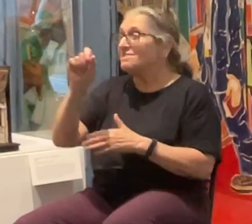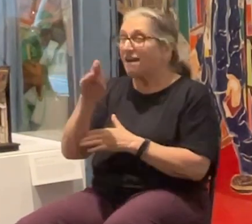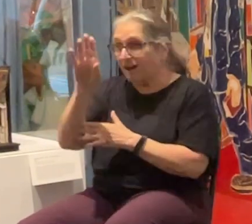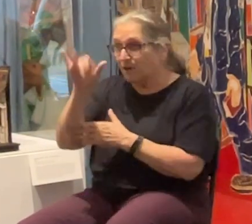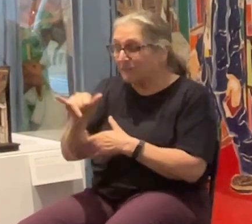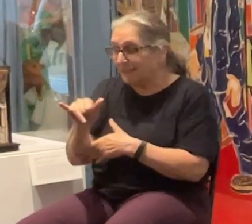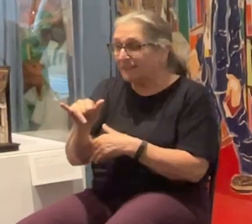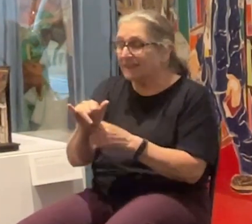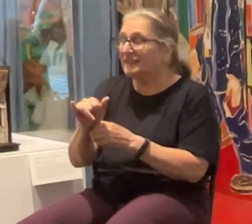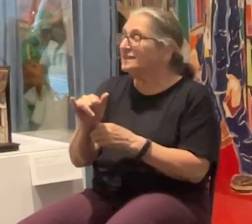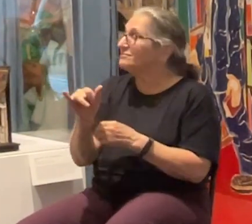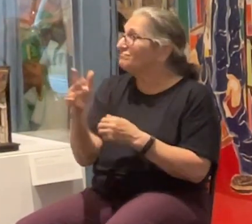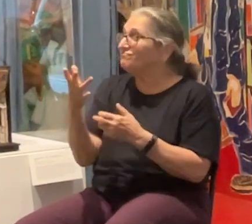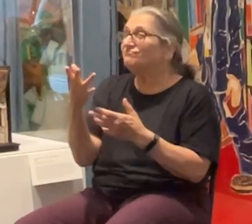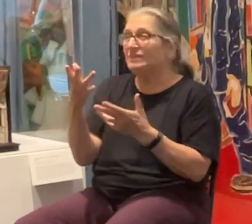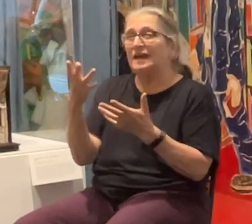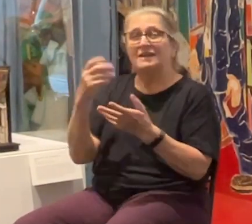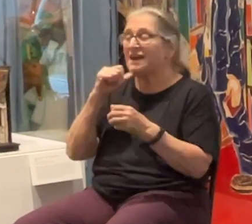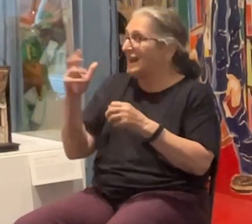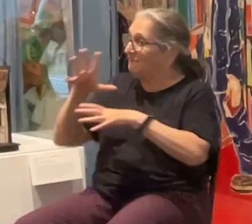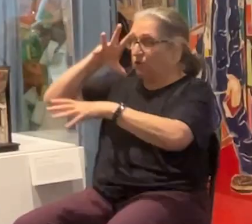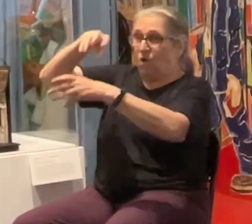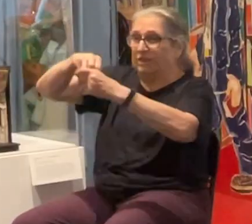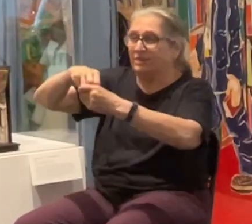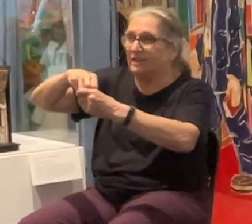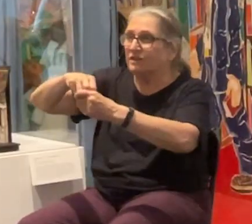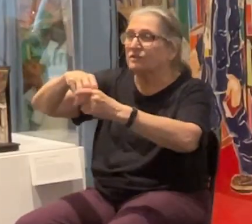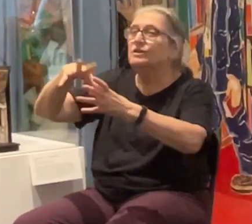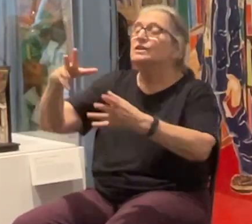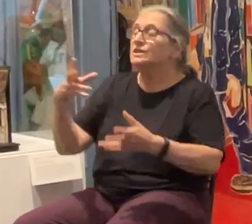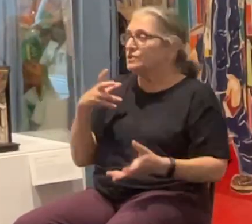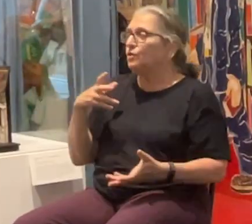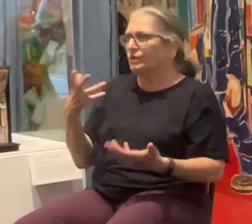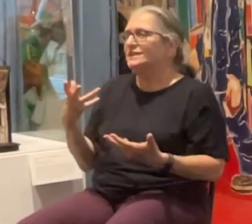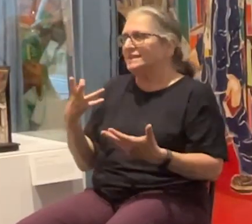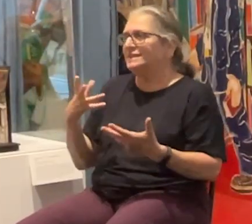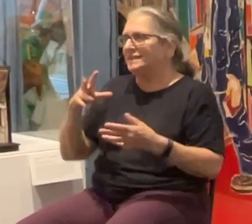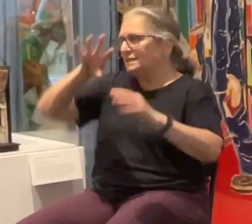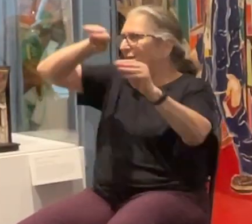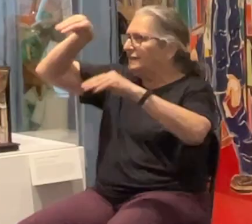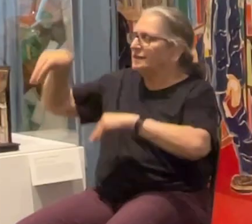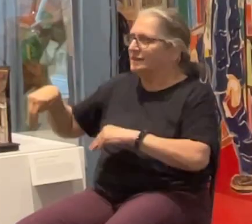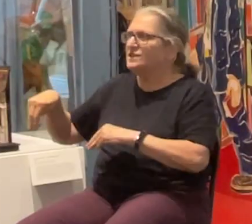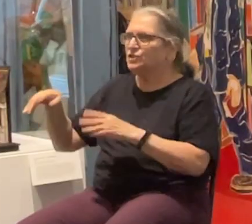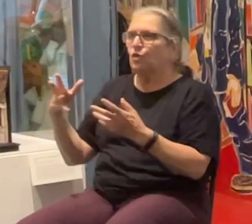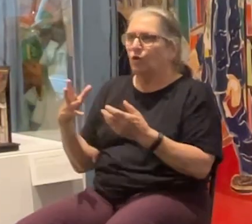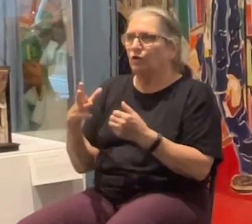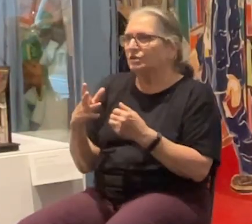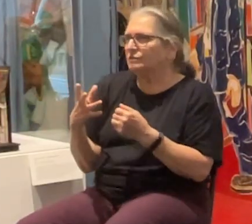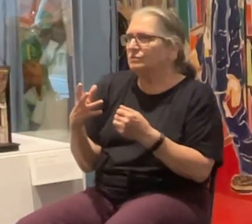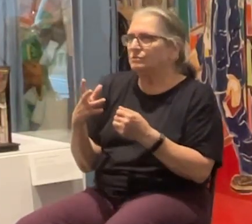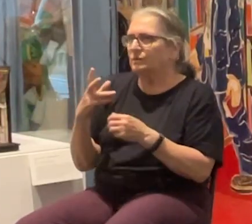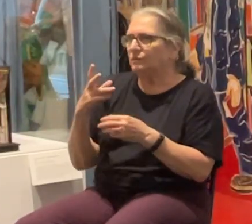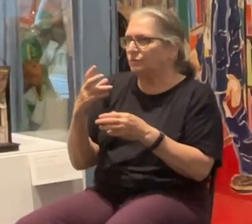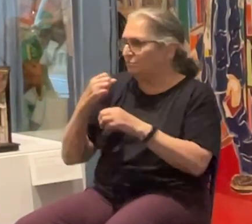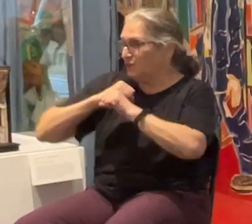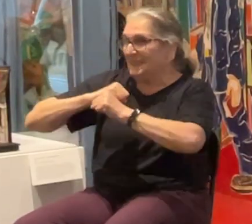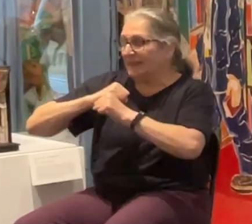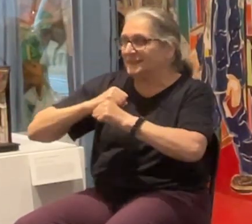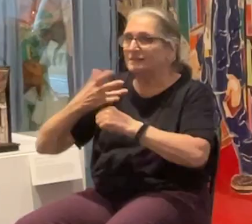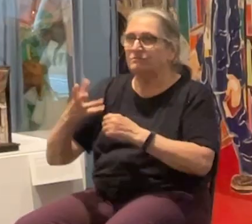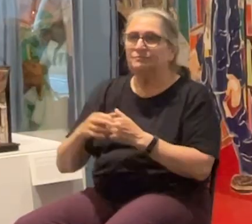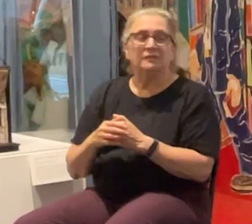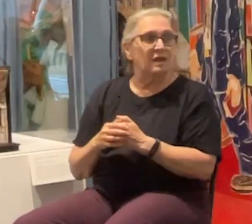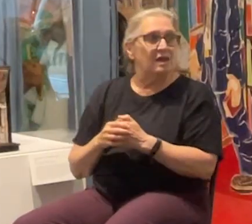galleries. And so, it did need to be deinstalled to protect it while all that was going on. So that was the genesis of the notion.